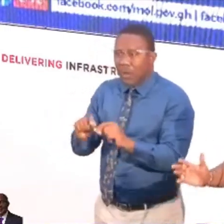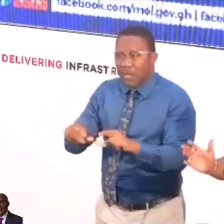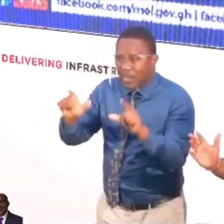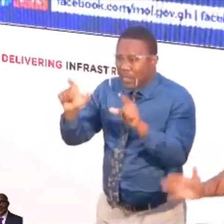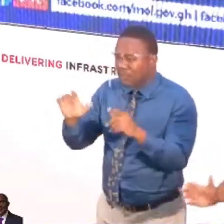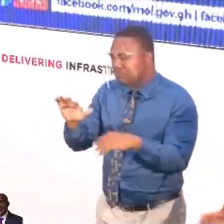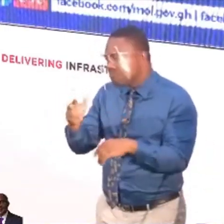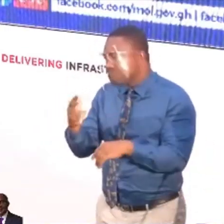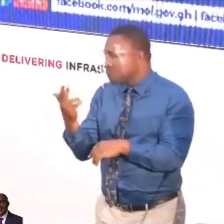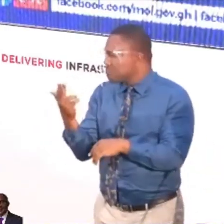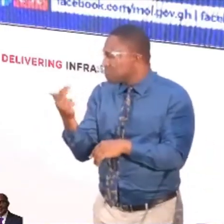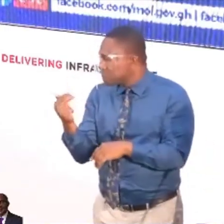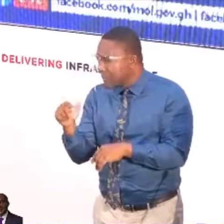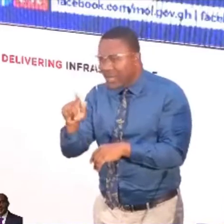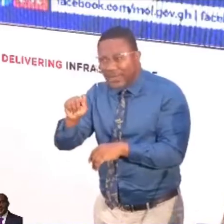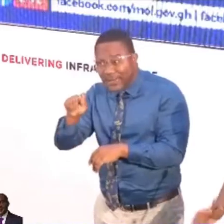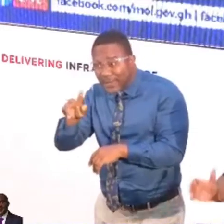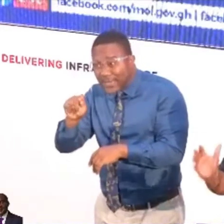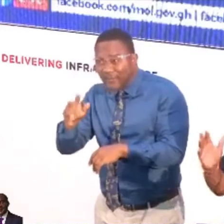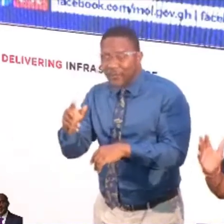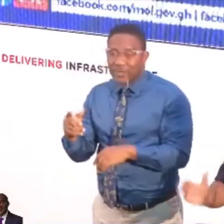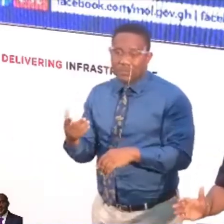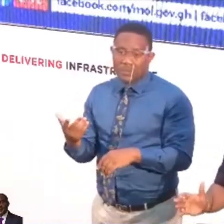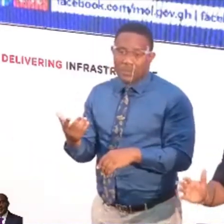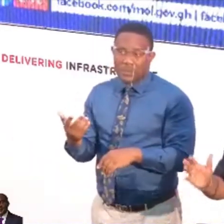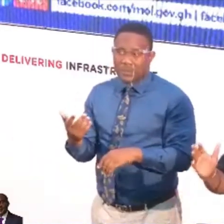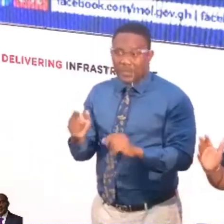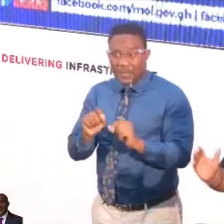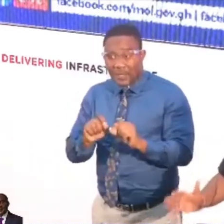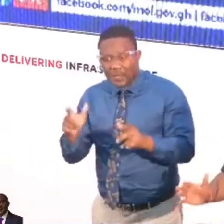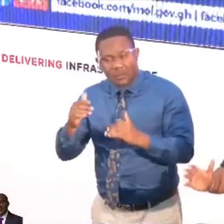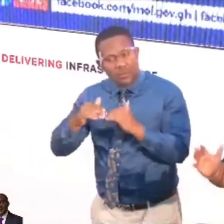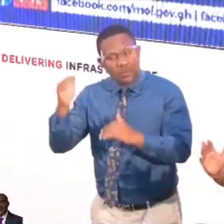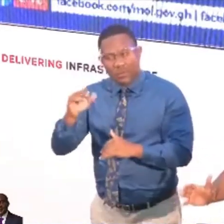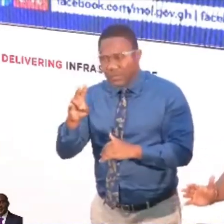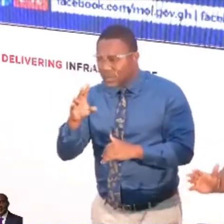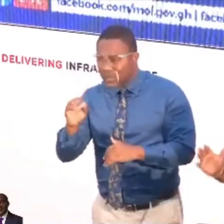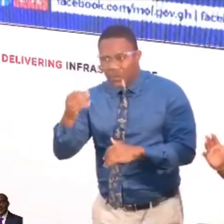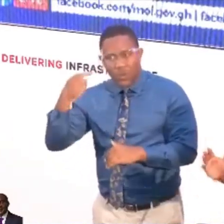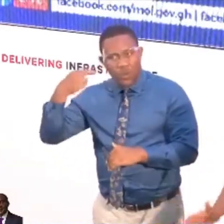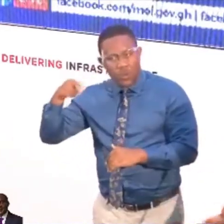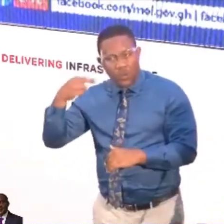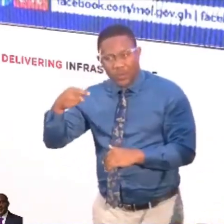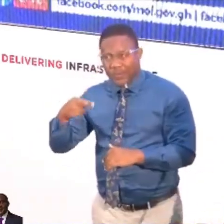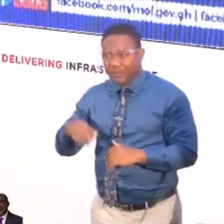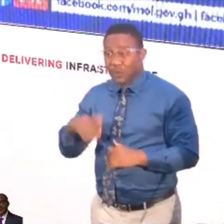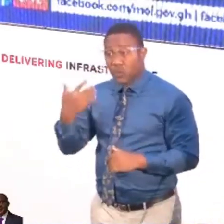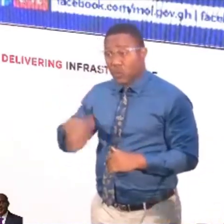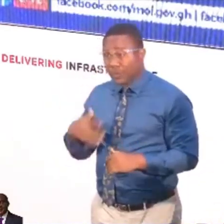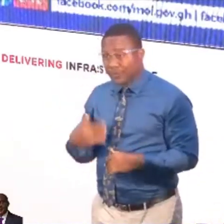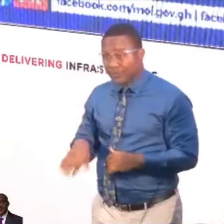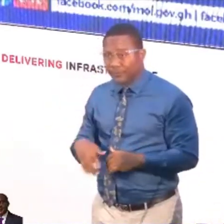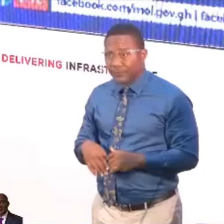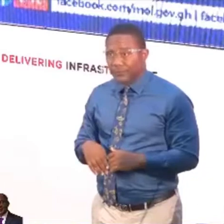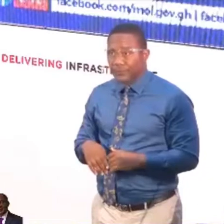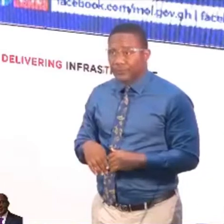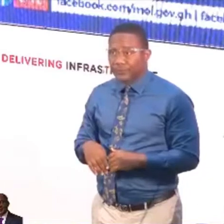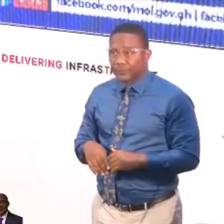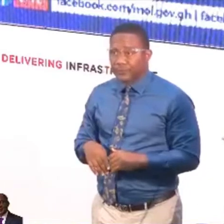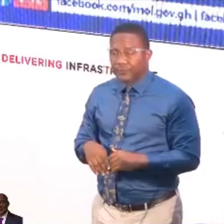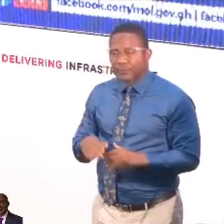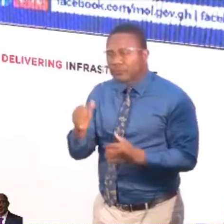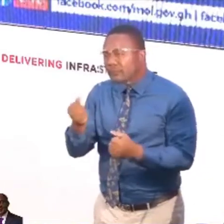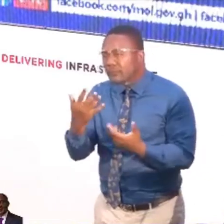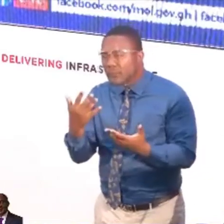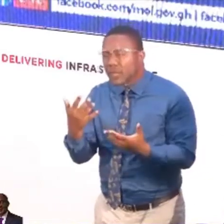about 13 television stations. We are live on over 70 radio stations across the country. Mr. Director, can you give me a